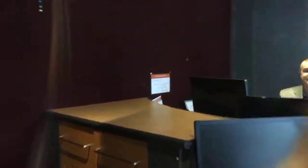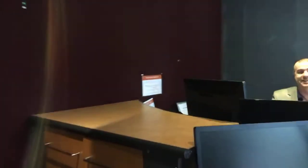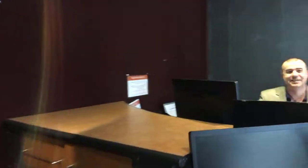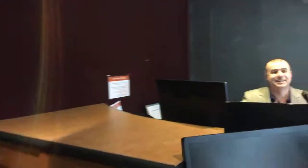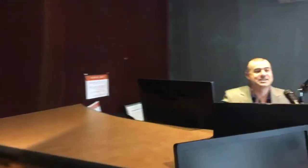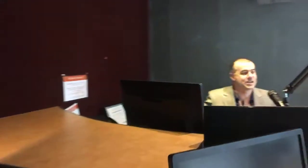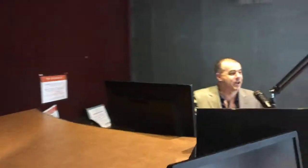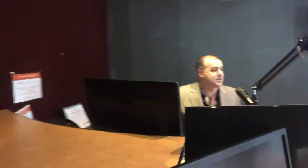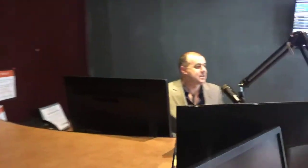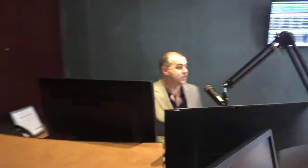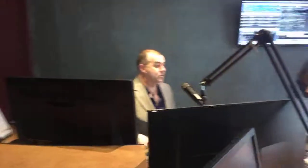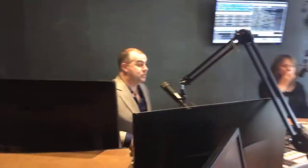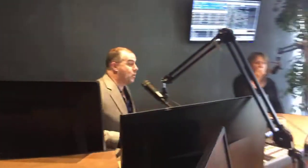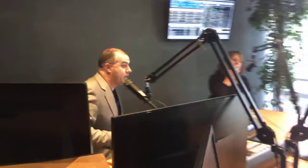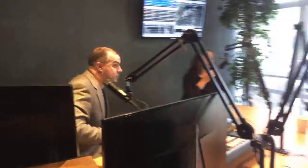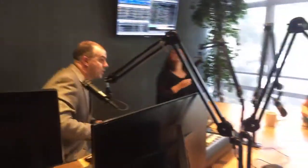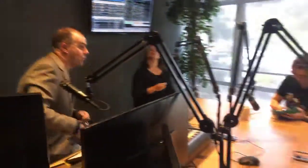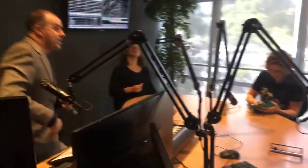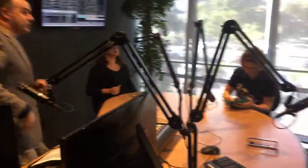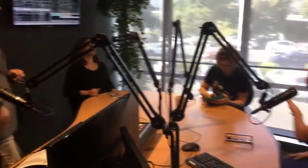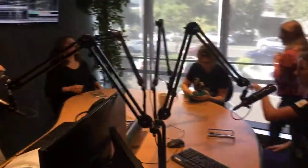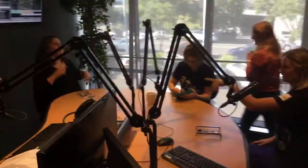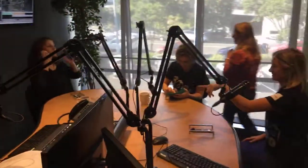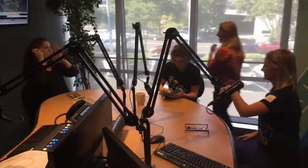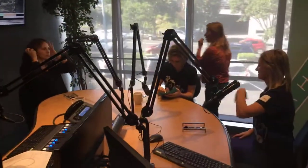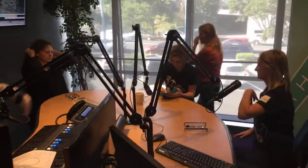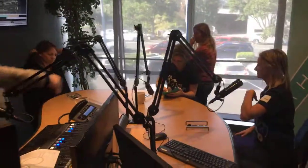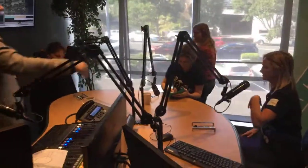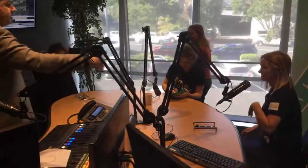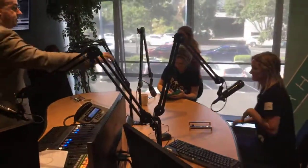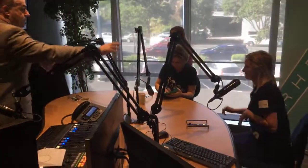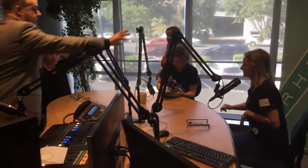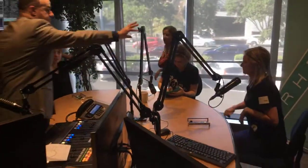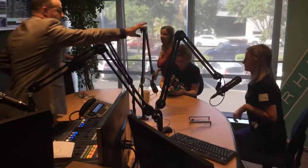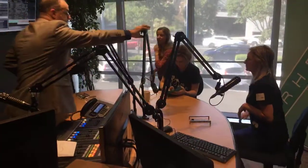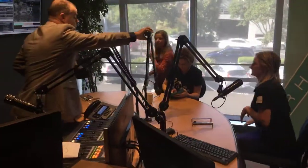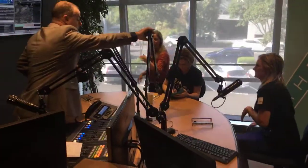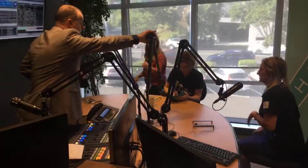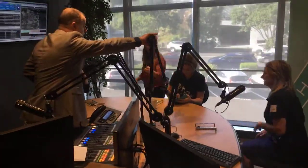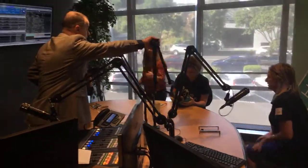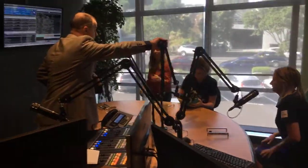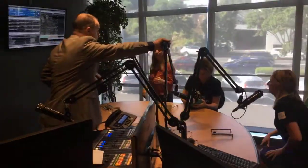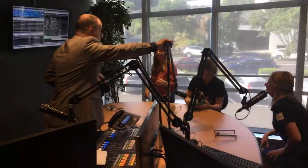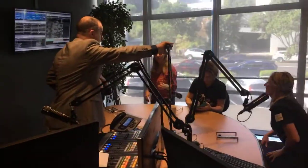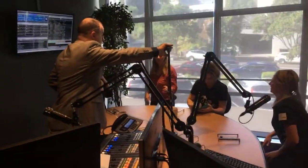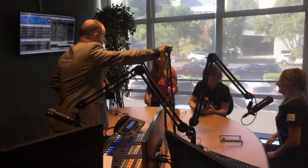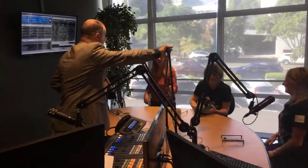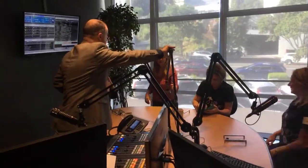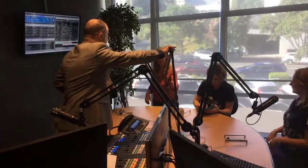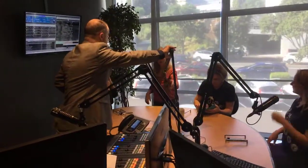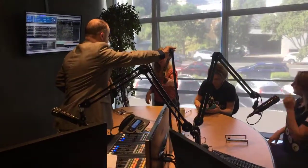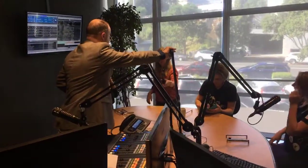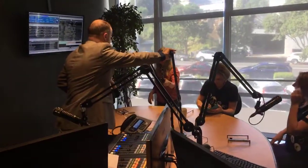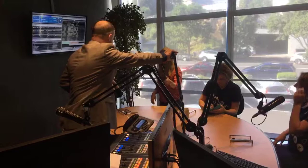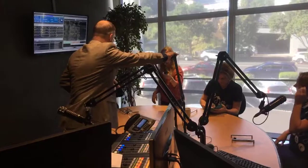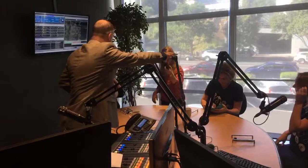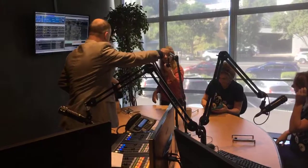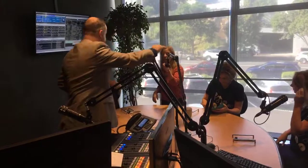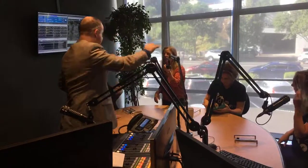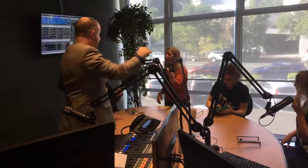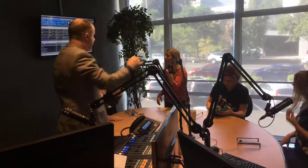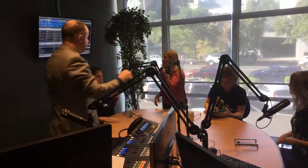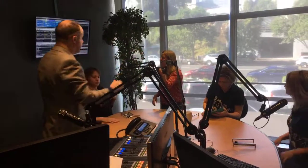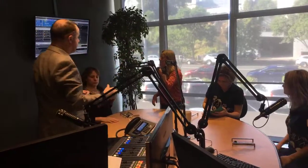Where am I going to go? Well, I'll come and stand. No, I no. will come and stand over here. Yeah. Yeah, you okay with that? Yeah, I'm good with this. Yeah,